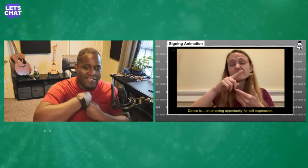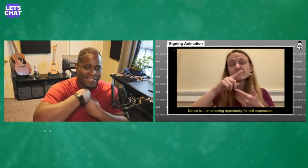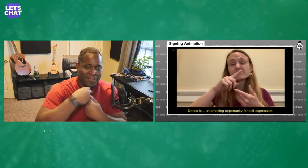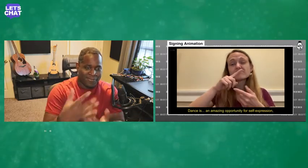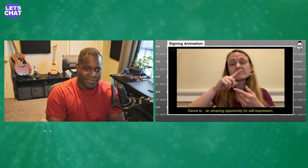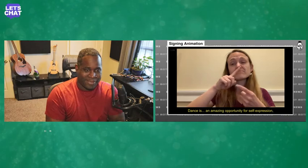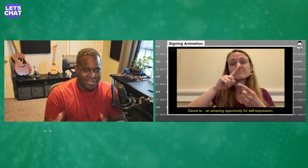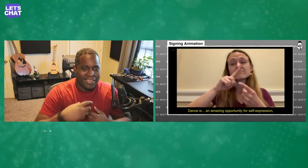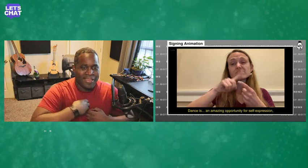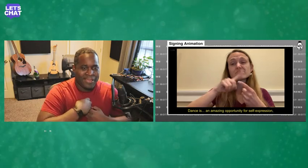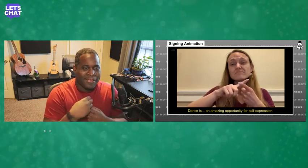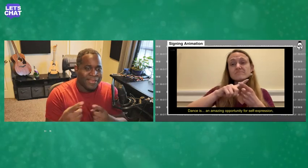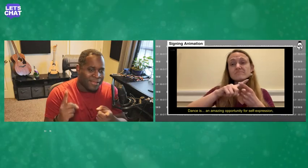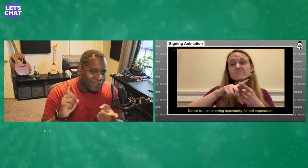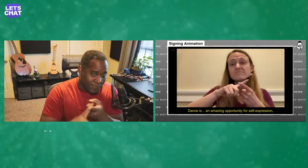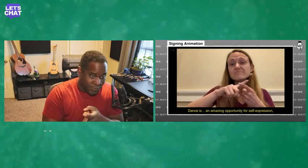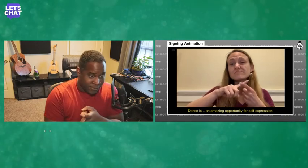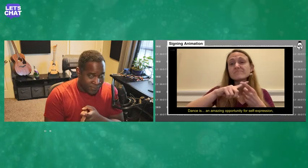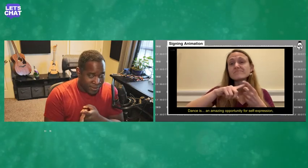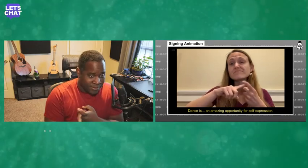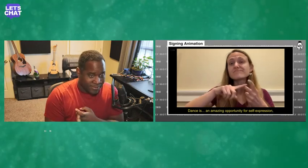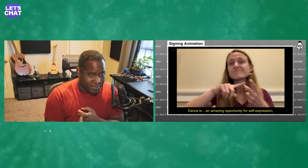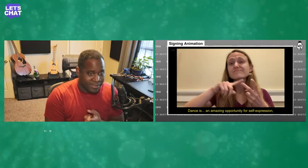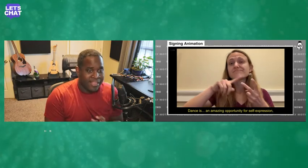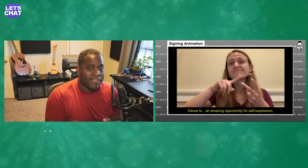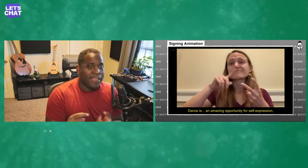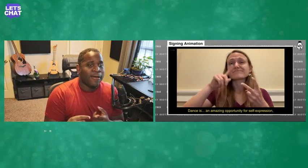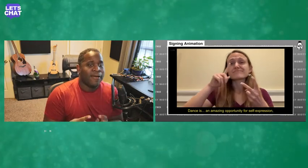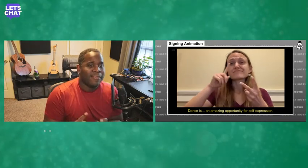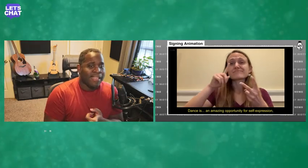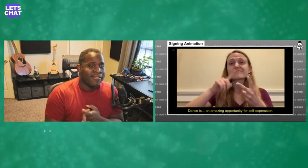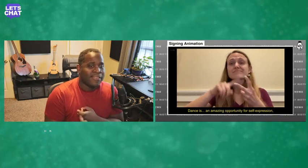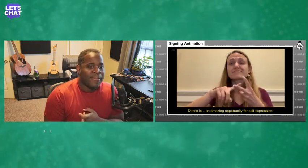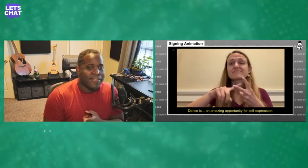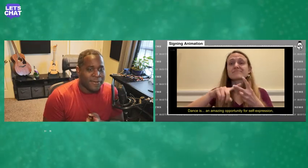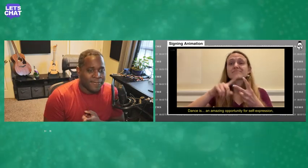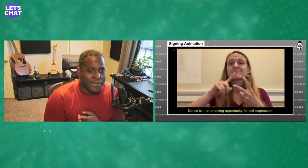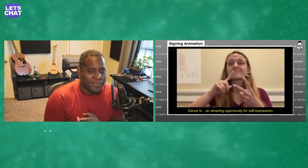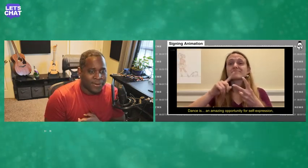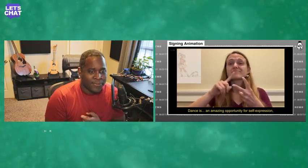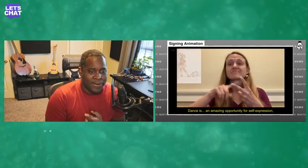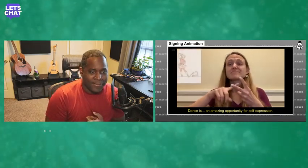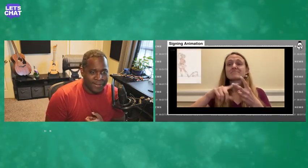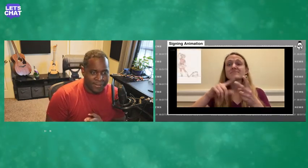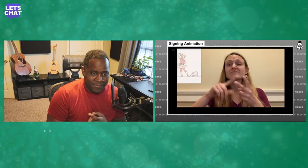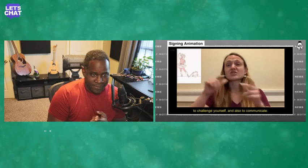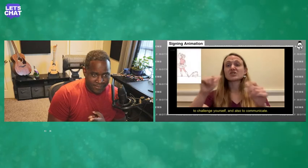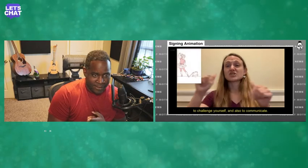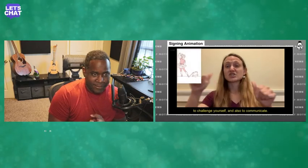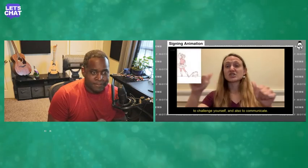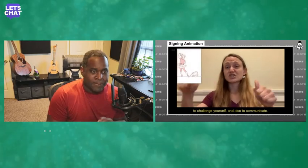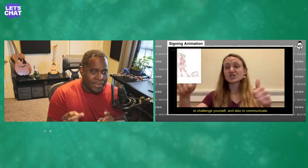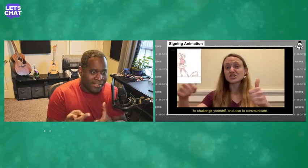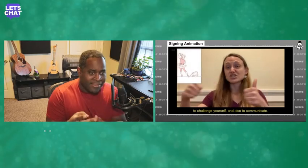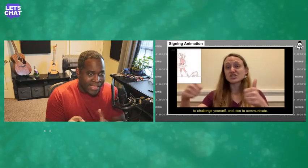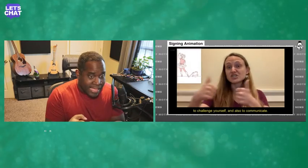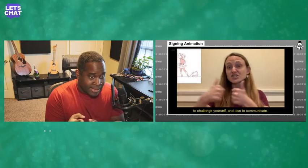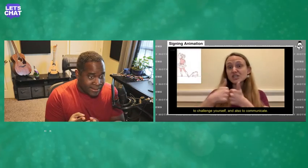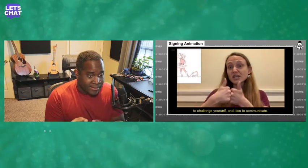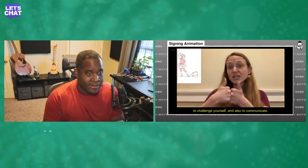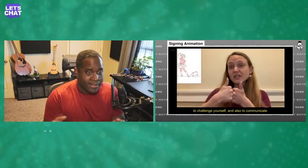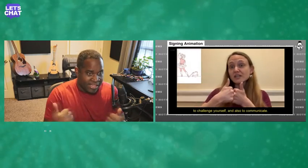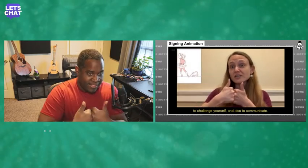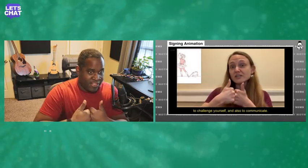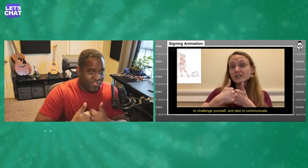Expressing myself. First of all, dance is an amazing way for me to express myself, first of all.